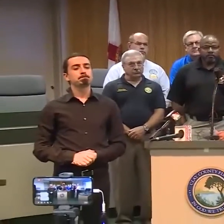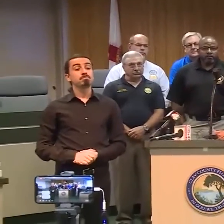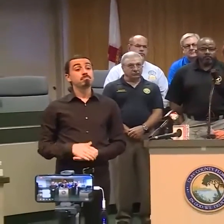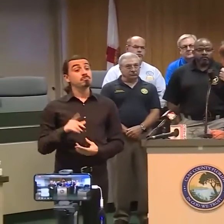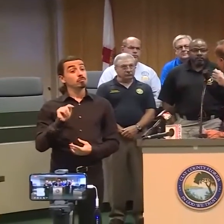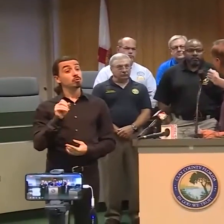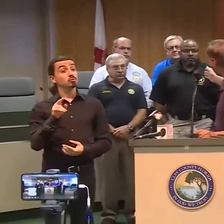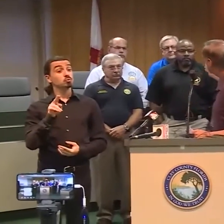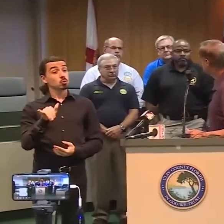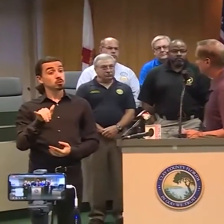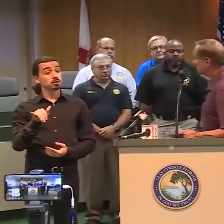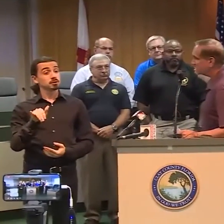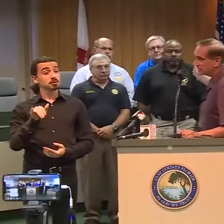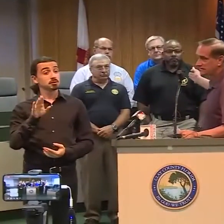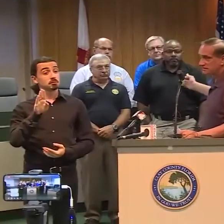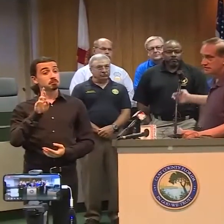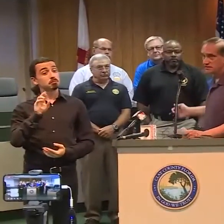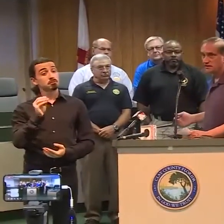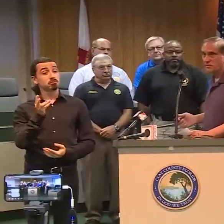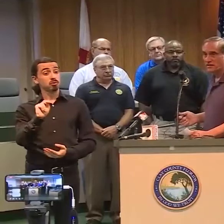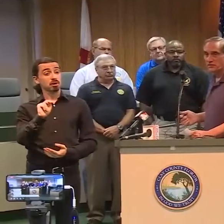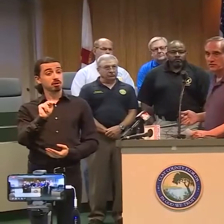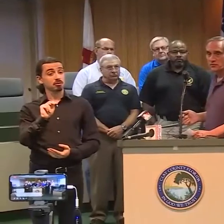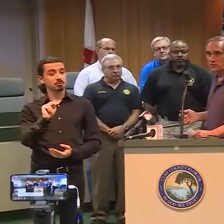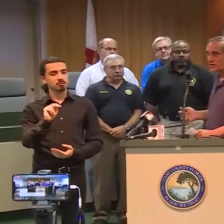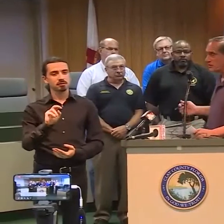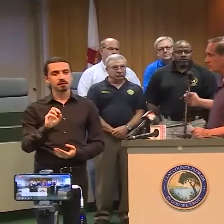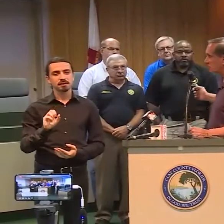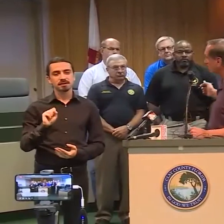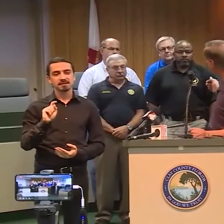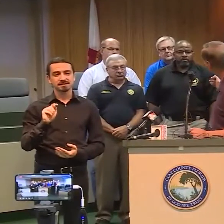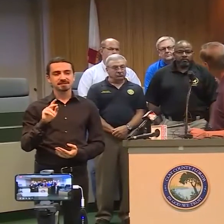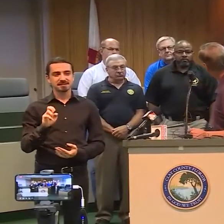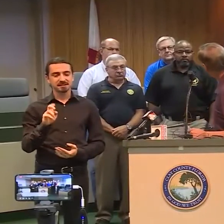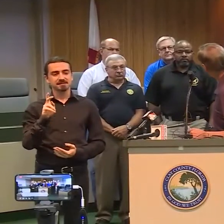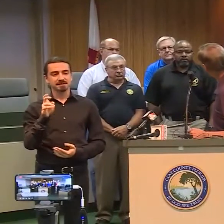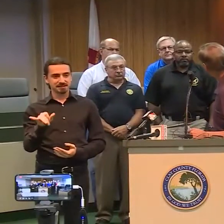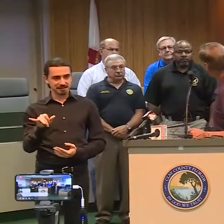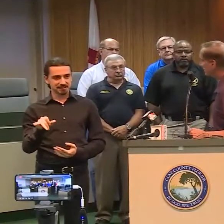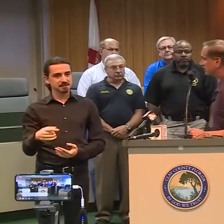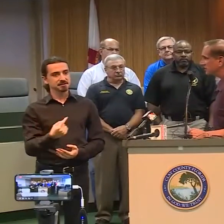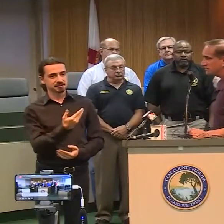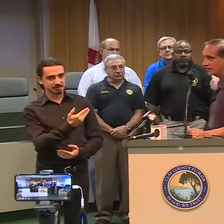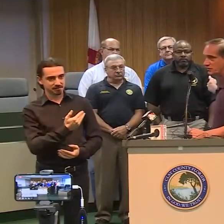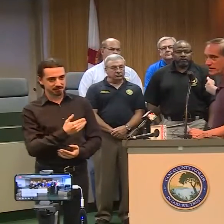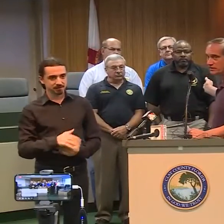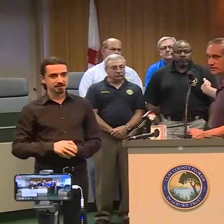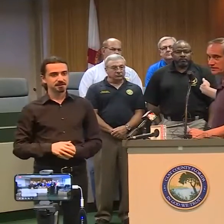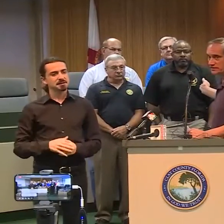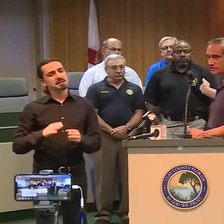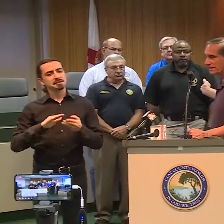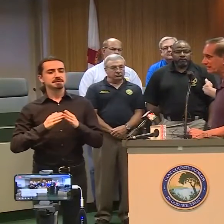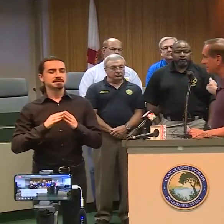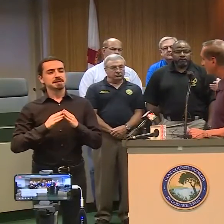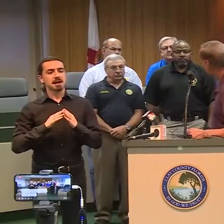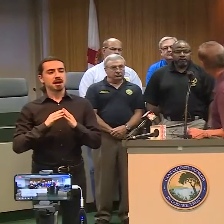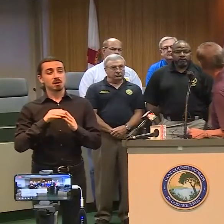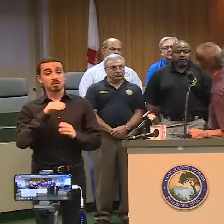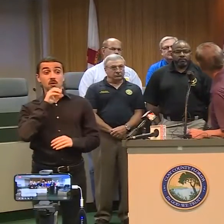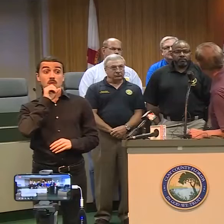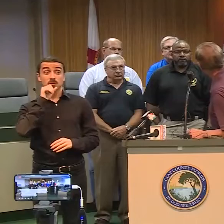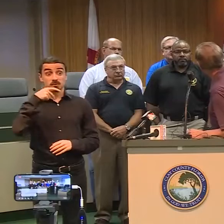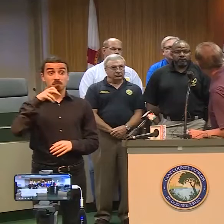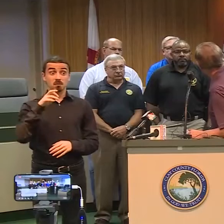of Keystone Heights. Steve Kennedy is the city manager from Green Cove Springs. Orange Park town mayor is Connie